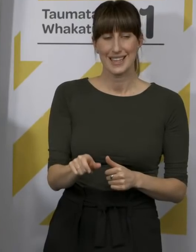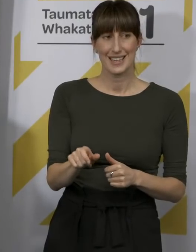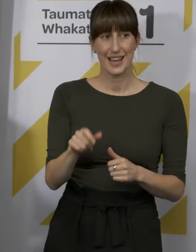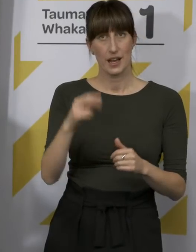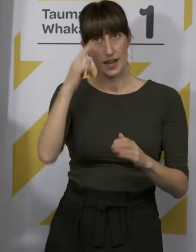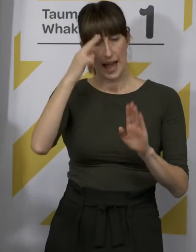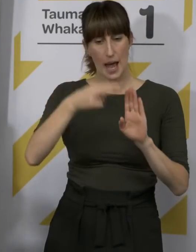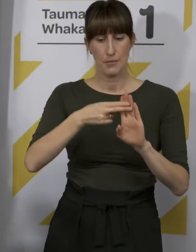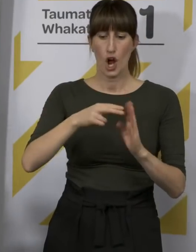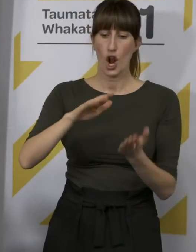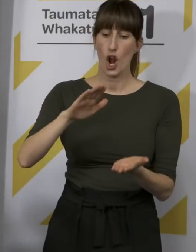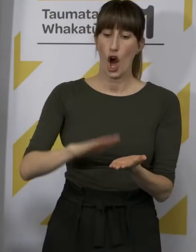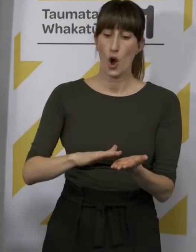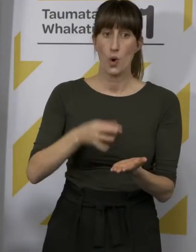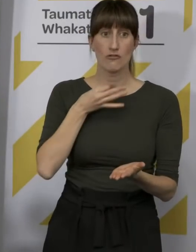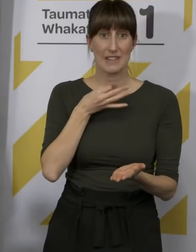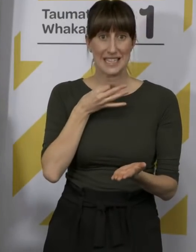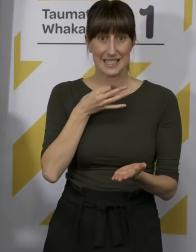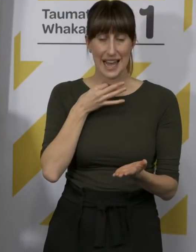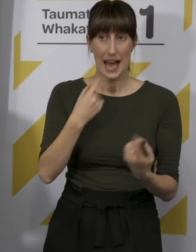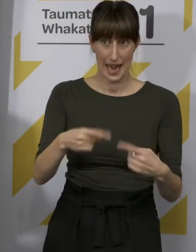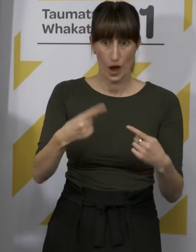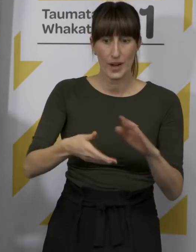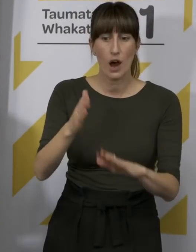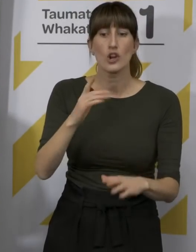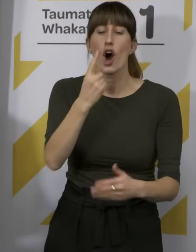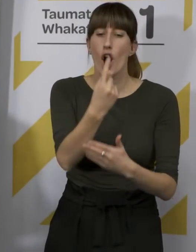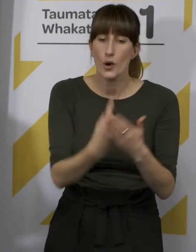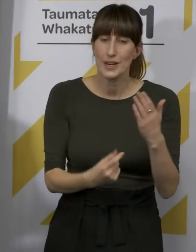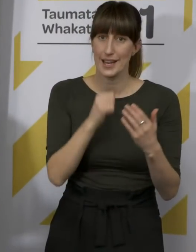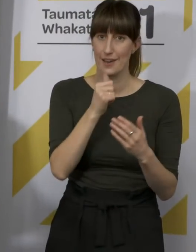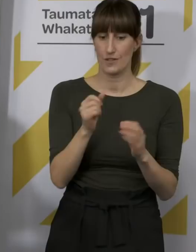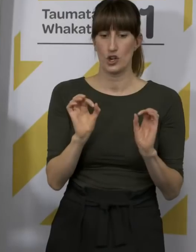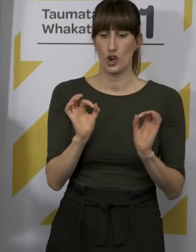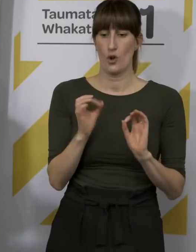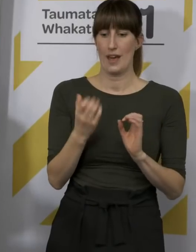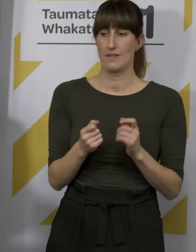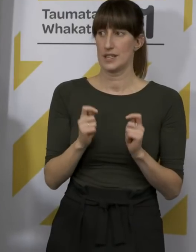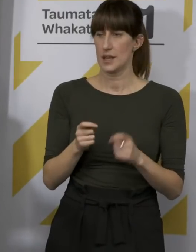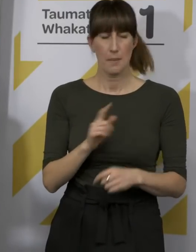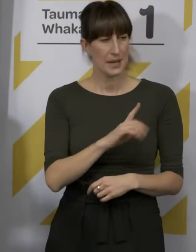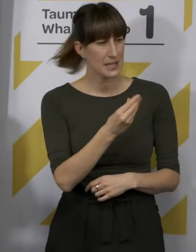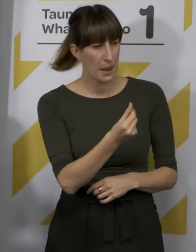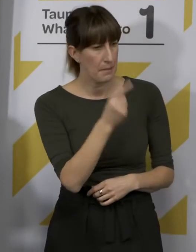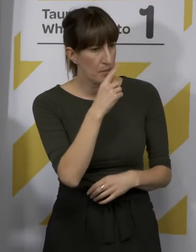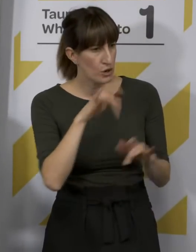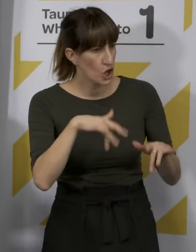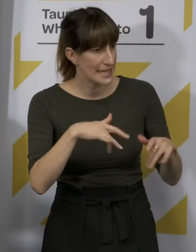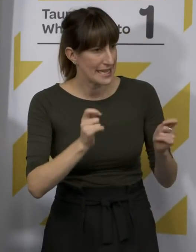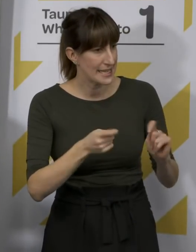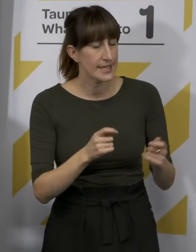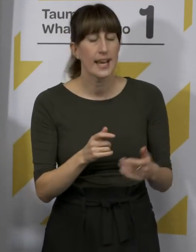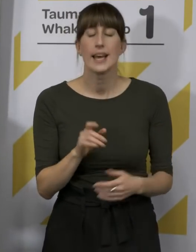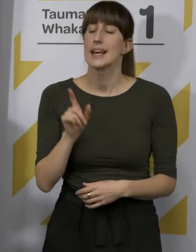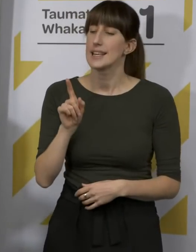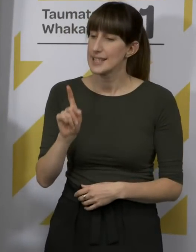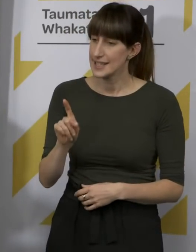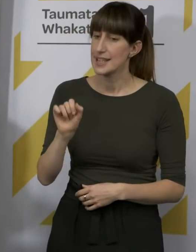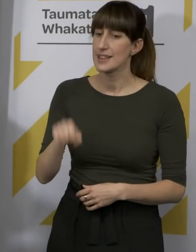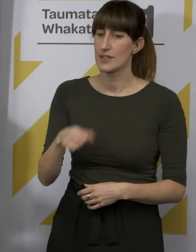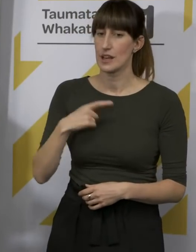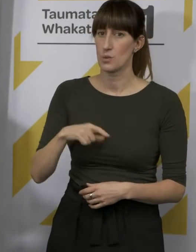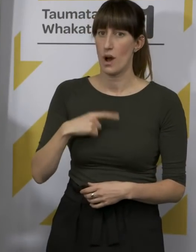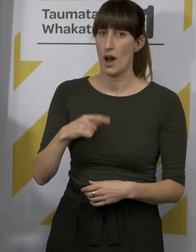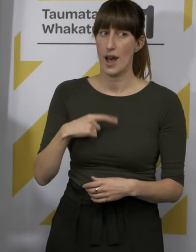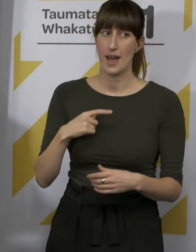a negative test, as well as the health check. Some of them were not tested, that's right, and that's why, as an extra precaution, on top of the